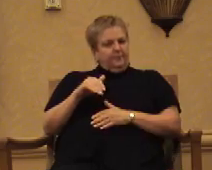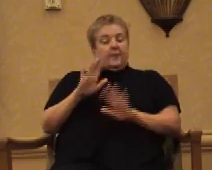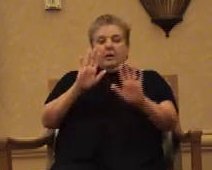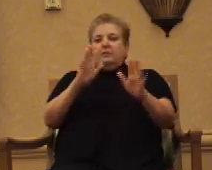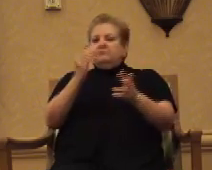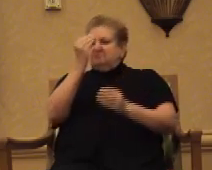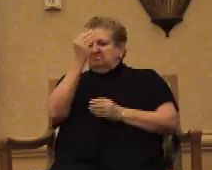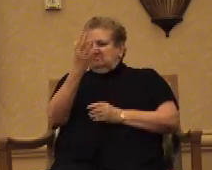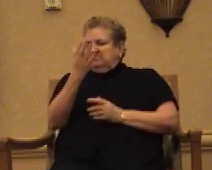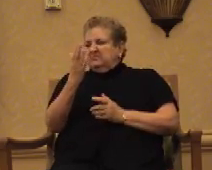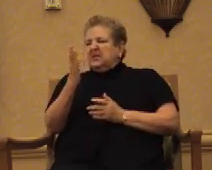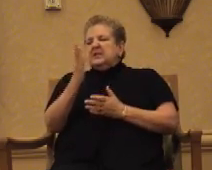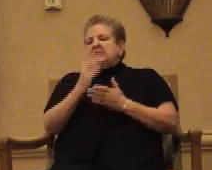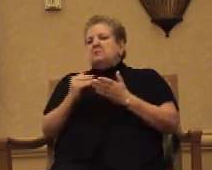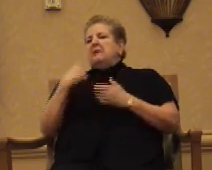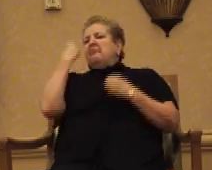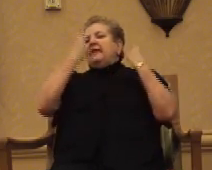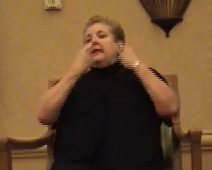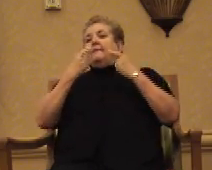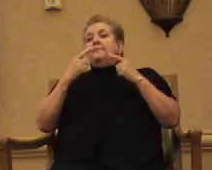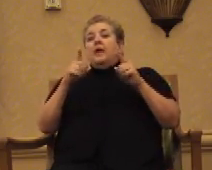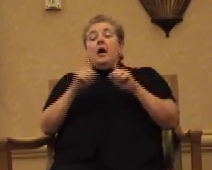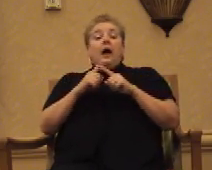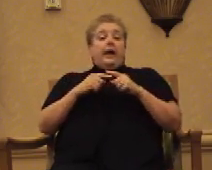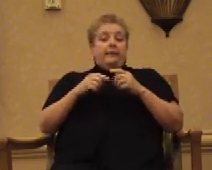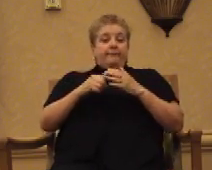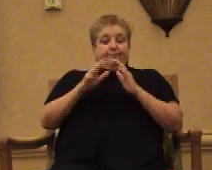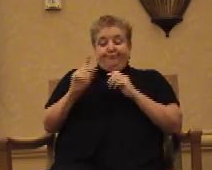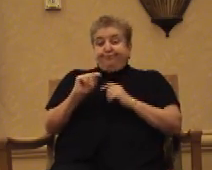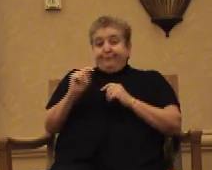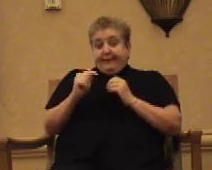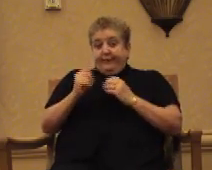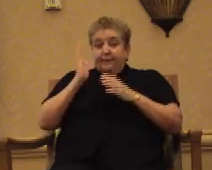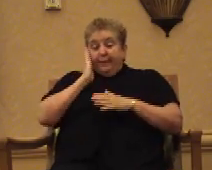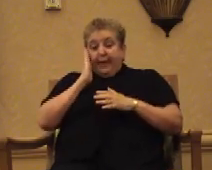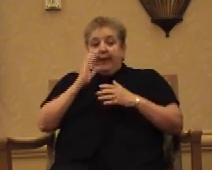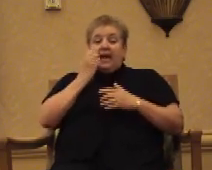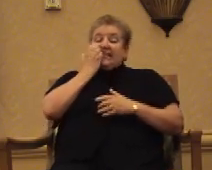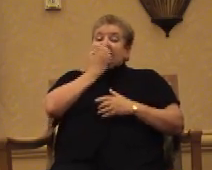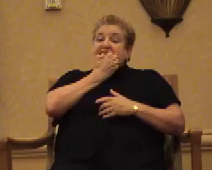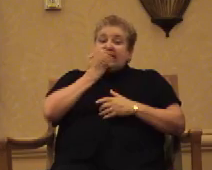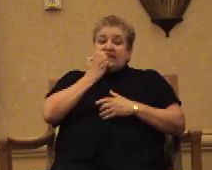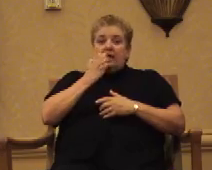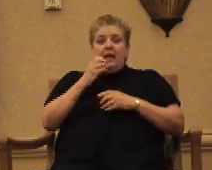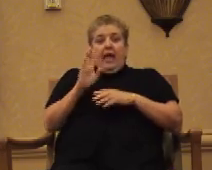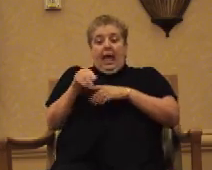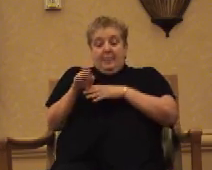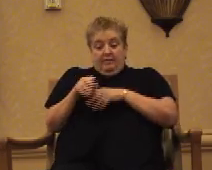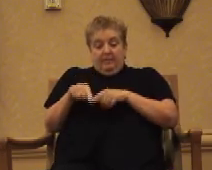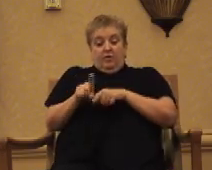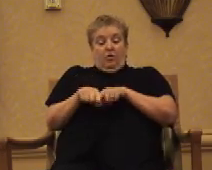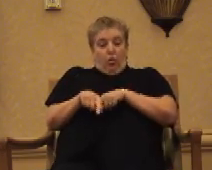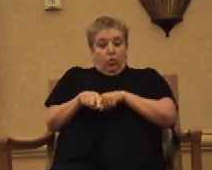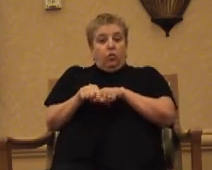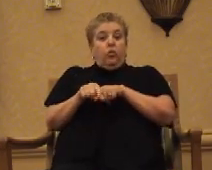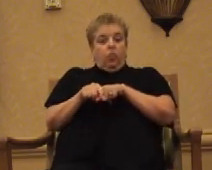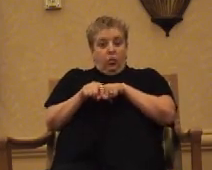my early symptoms, I was a bedwetter, a teeth grinder, a nail chewer, a foot wiggler. By the way, that's called idling. You see that a lot in AA.